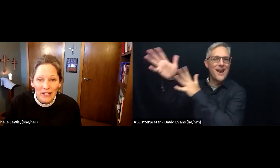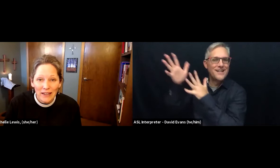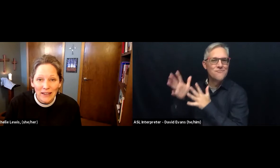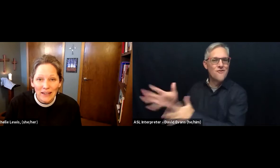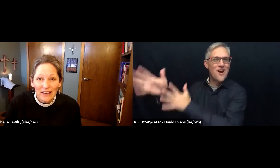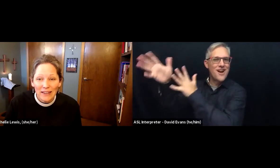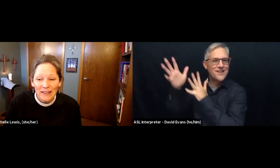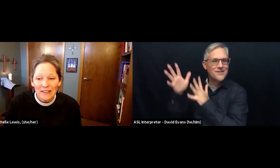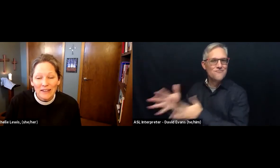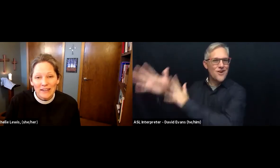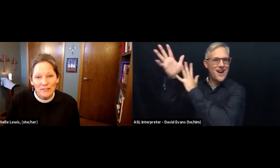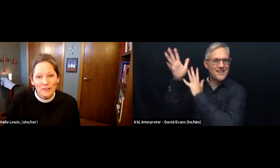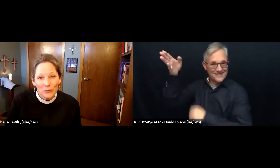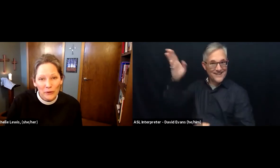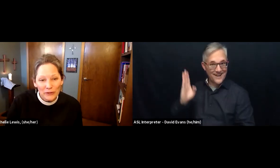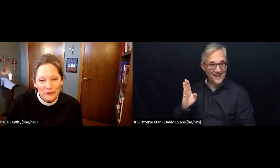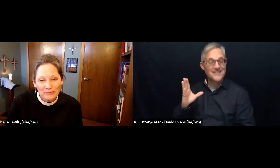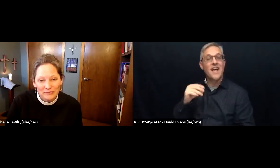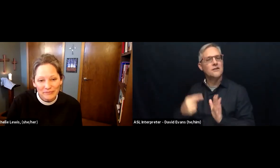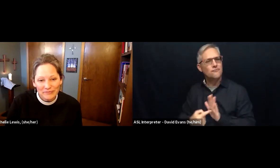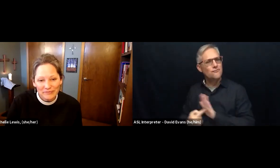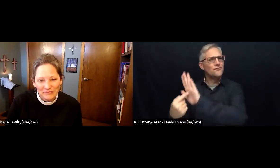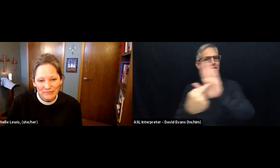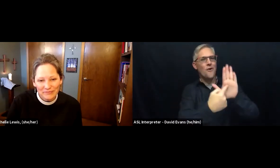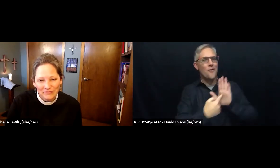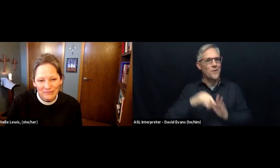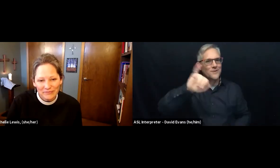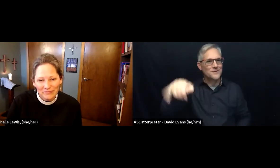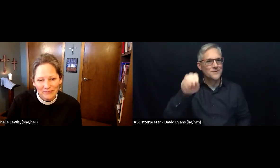joy in the world.